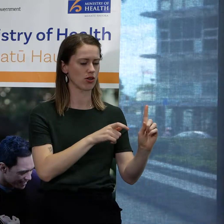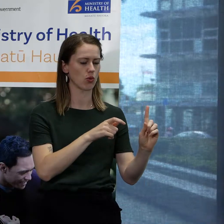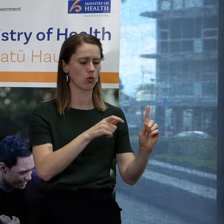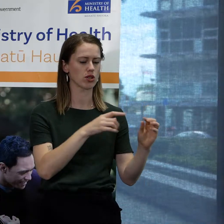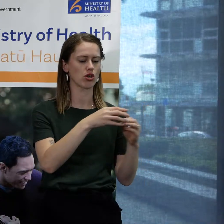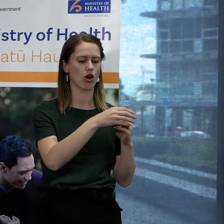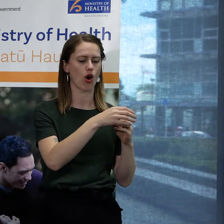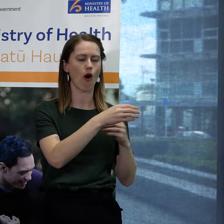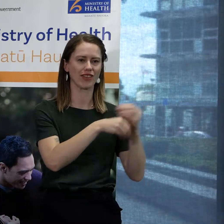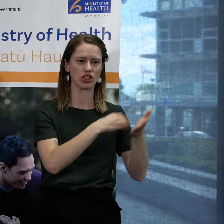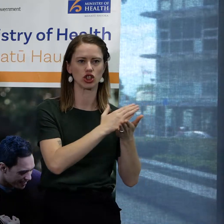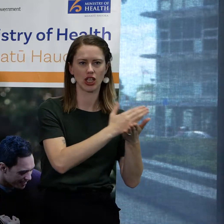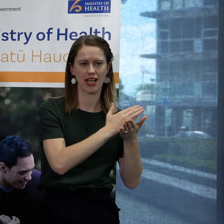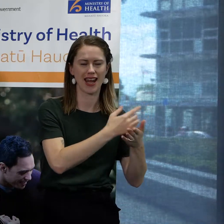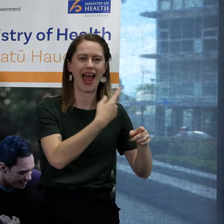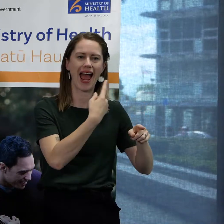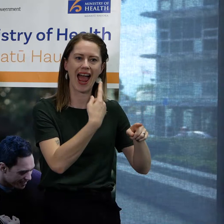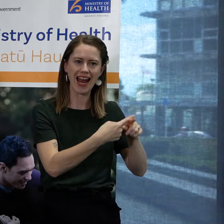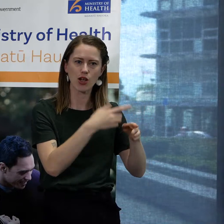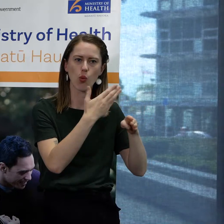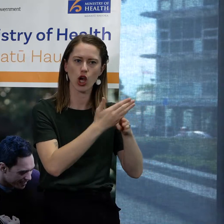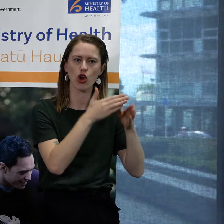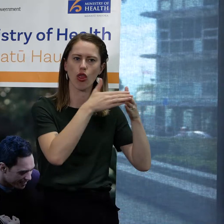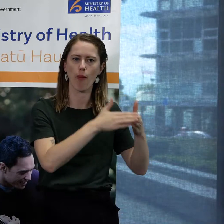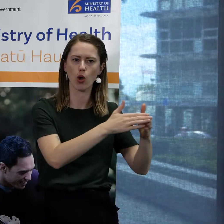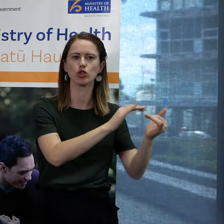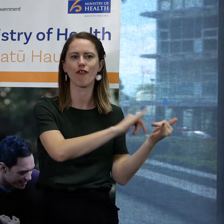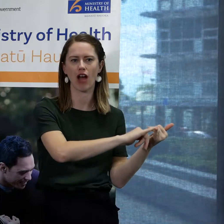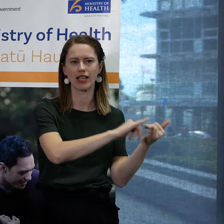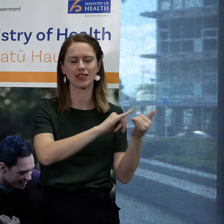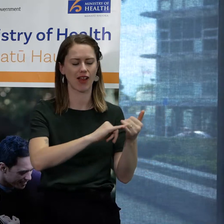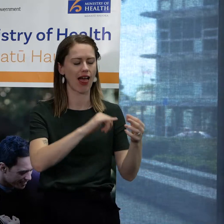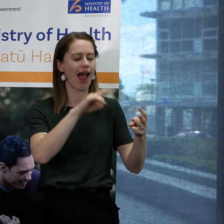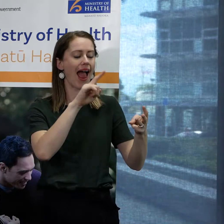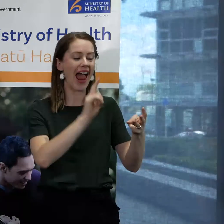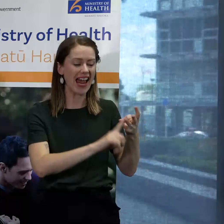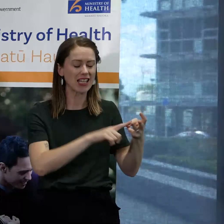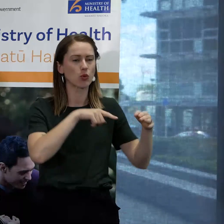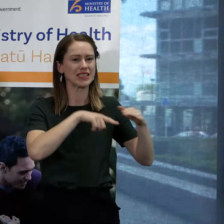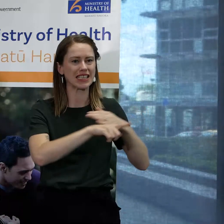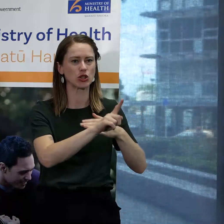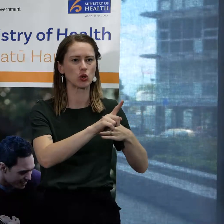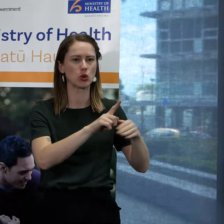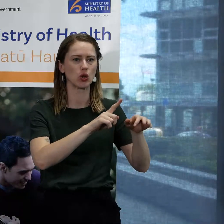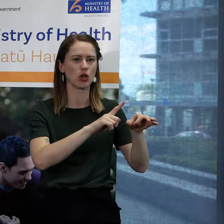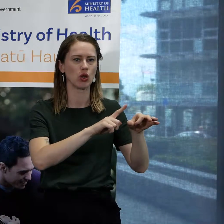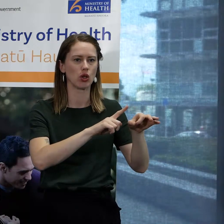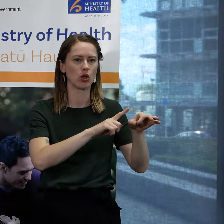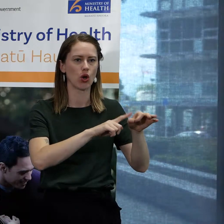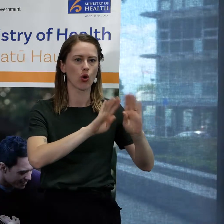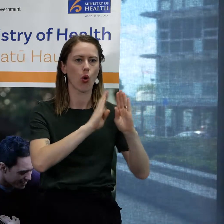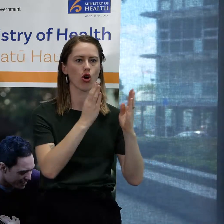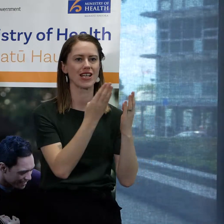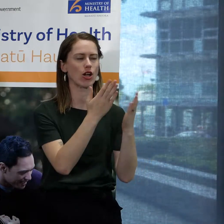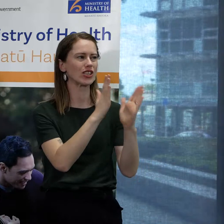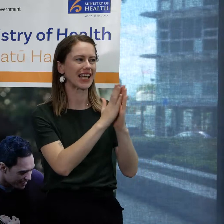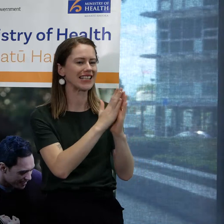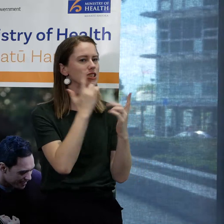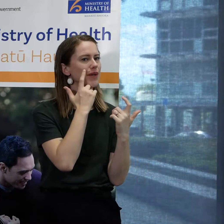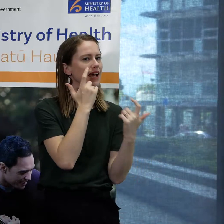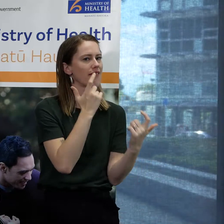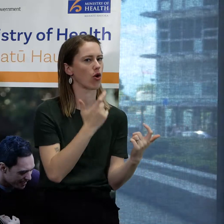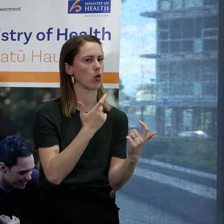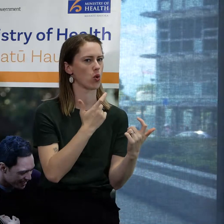the Safrana Seville and had gone into the quarantine facility in Auckland on Sunday as a precaution, as a